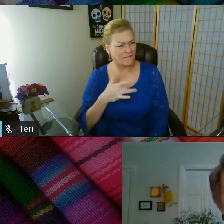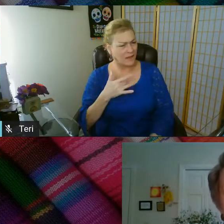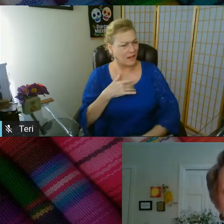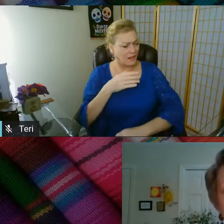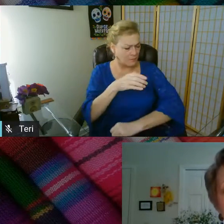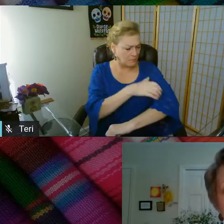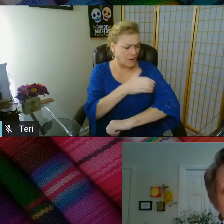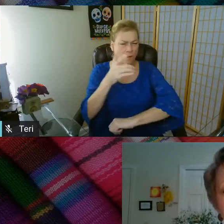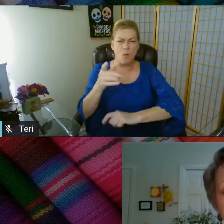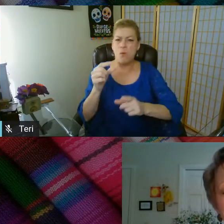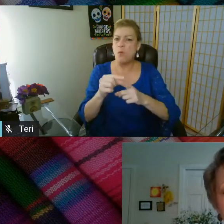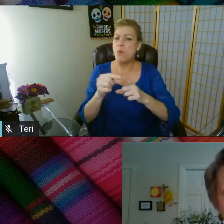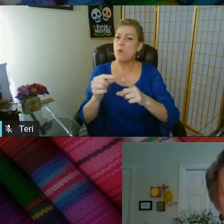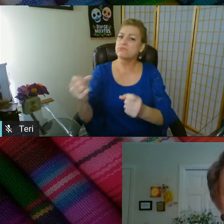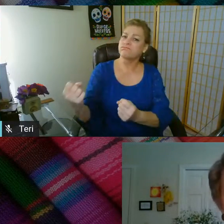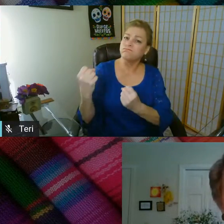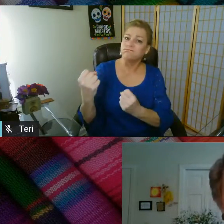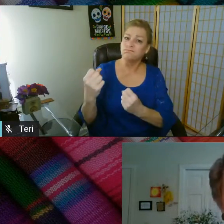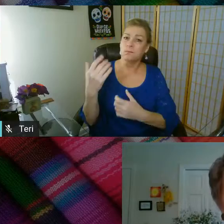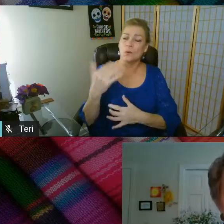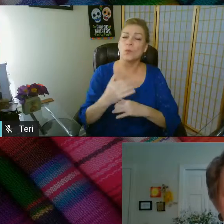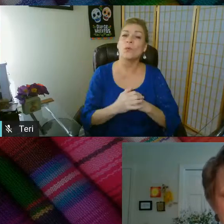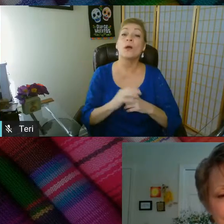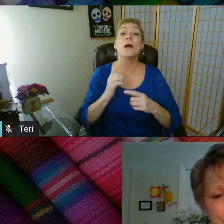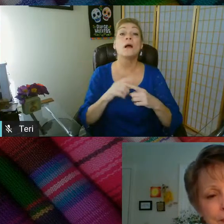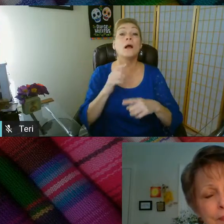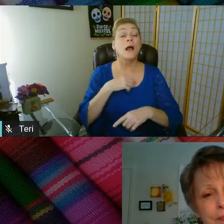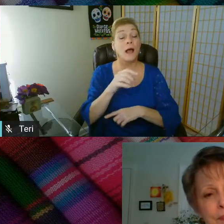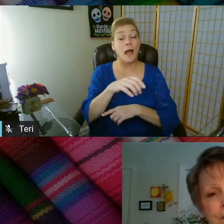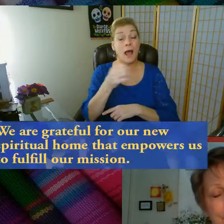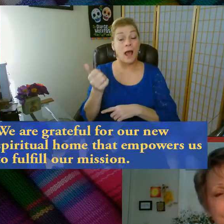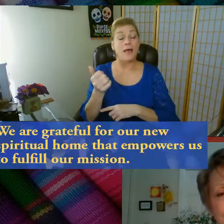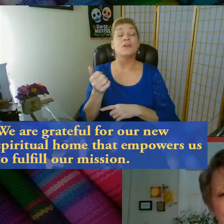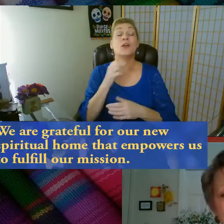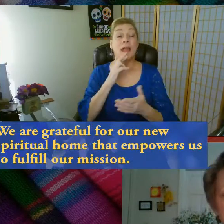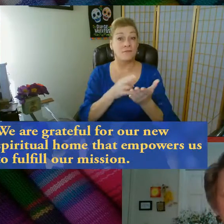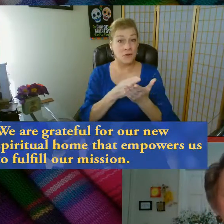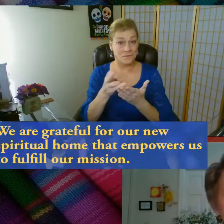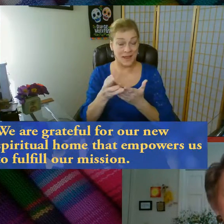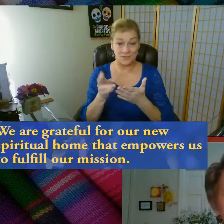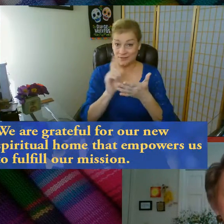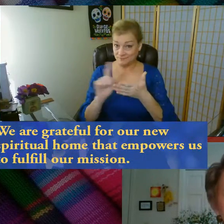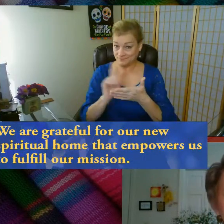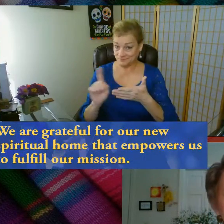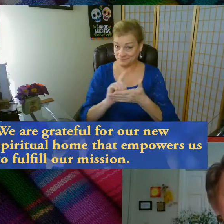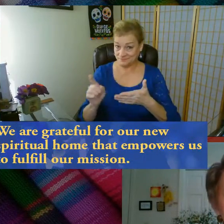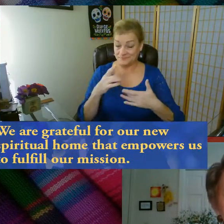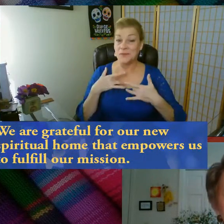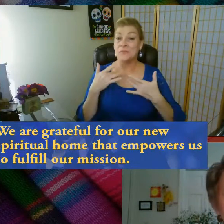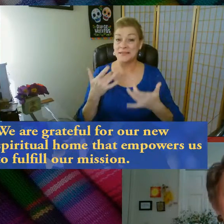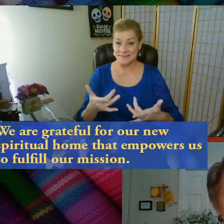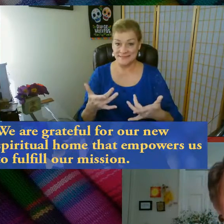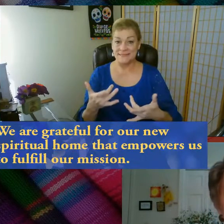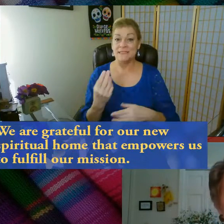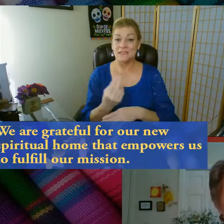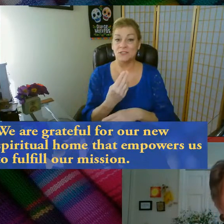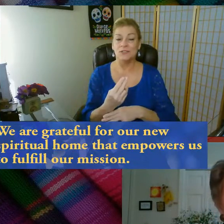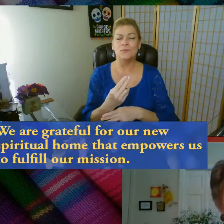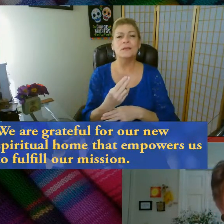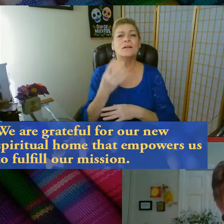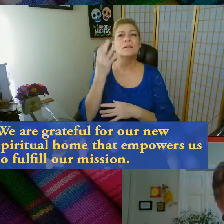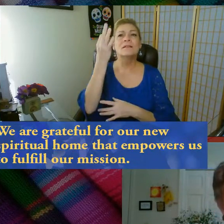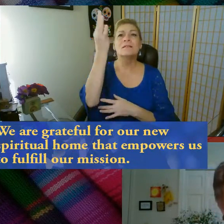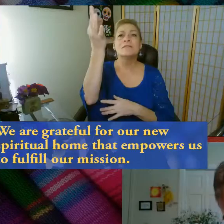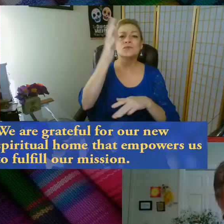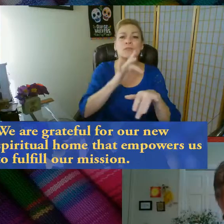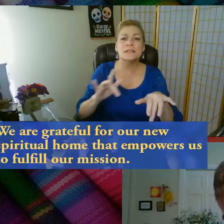those words. And we also have another affirmation that we've been speaking weekly, our future space affirmation. We hold a vision of a